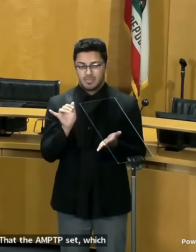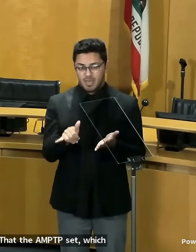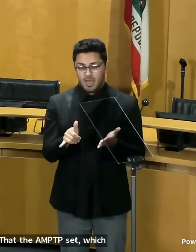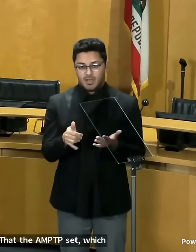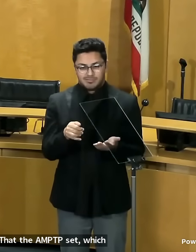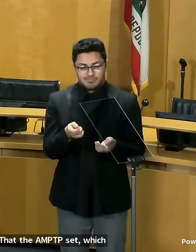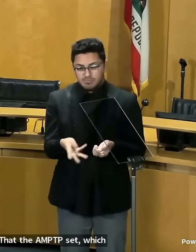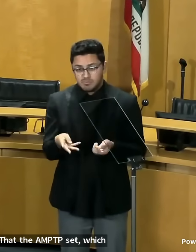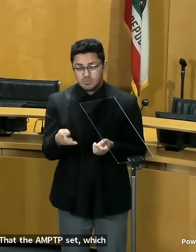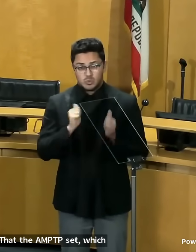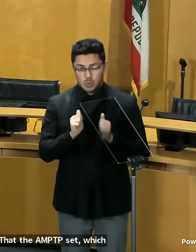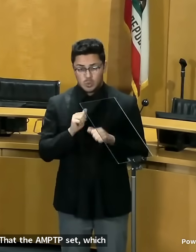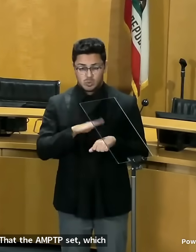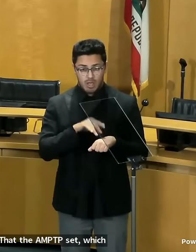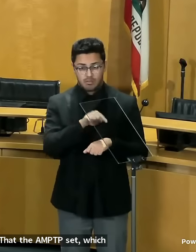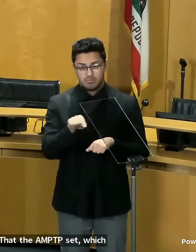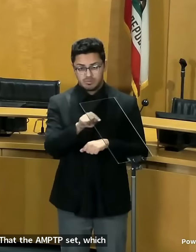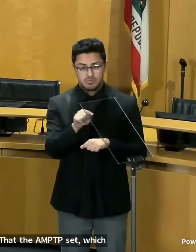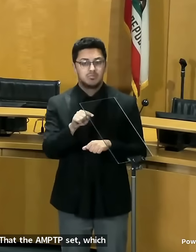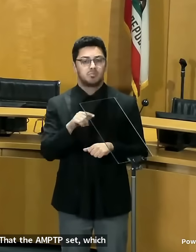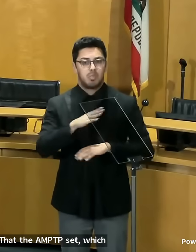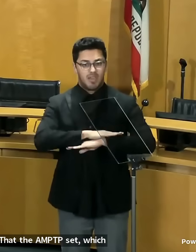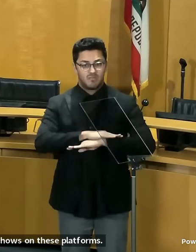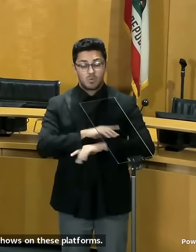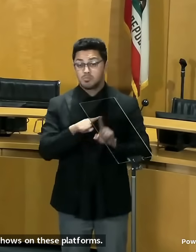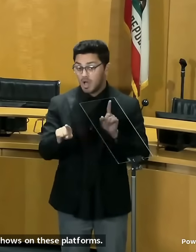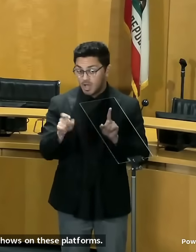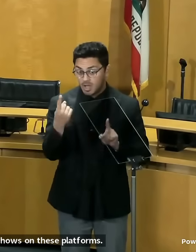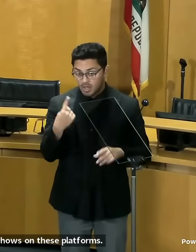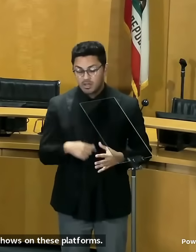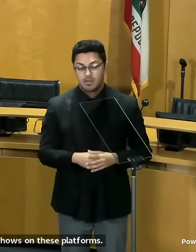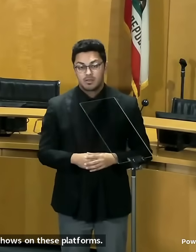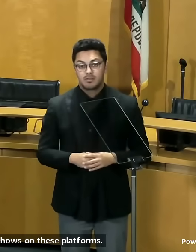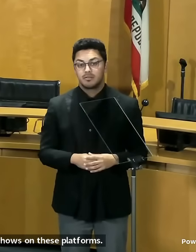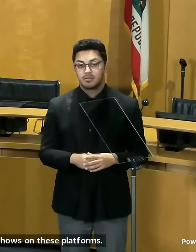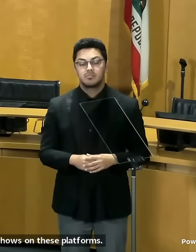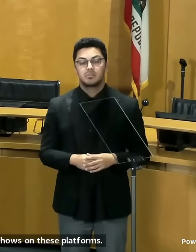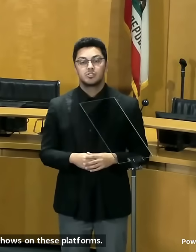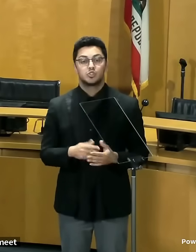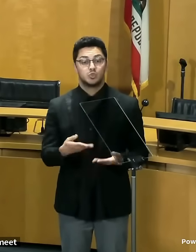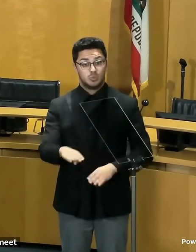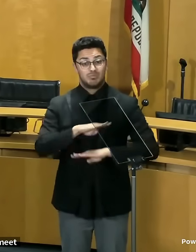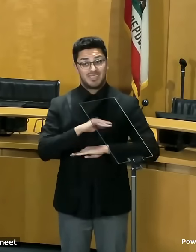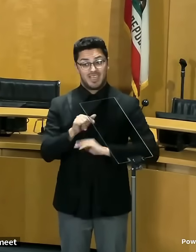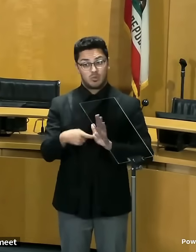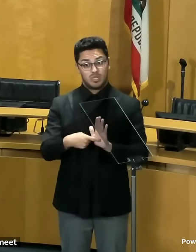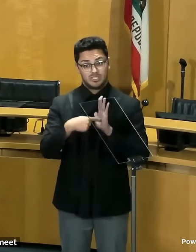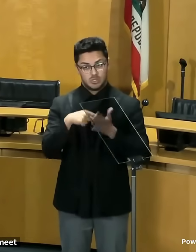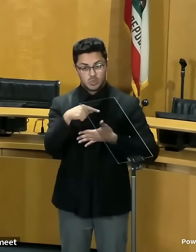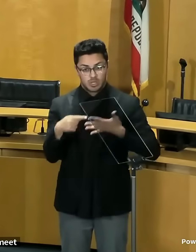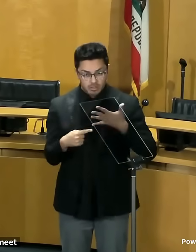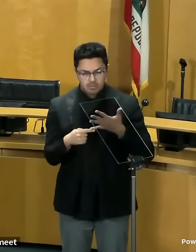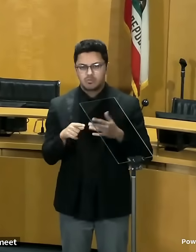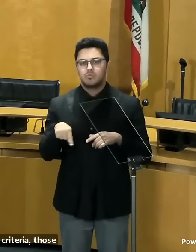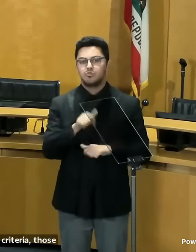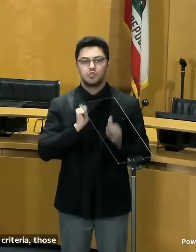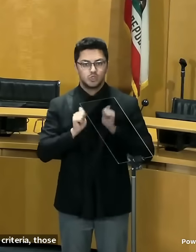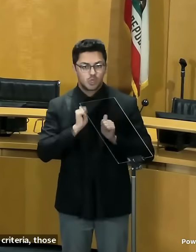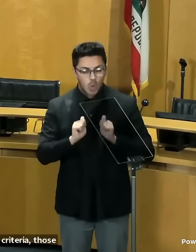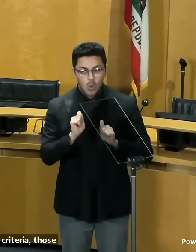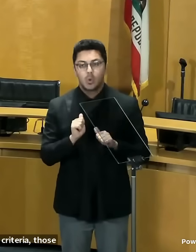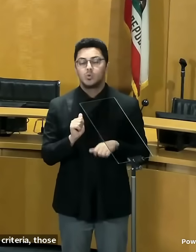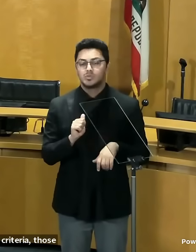shows on these platforms. But to meet that criteria, those shows in